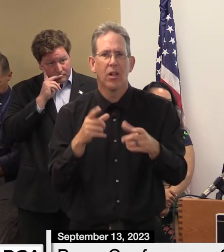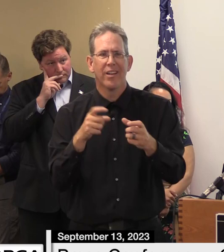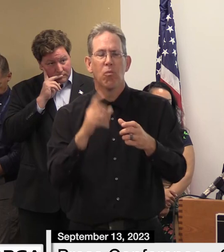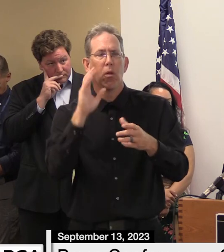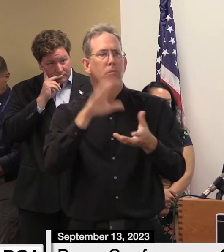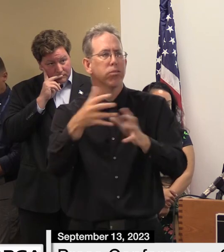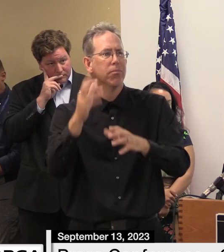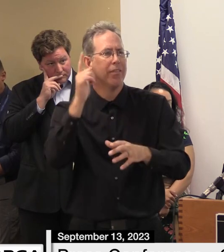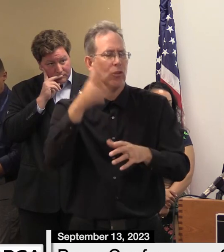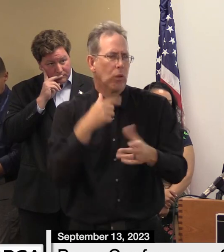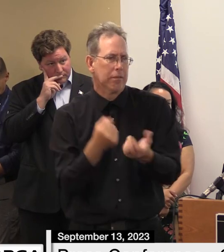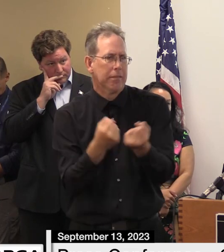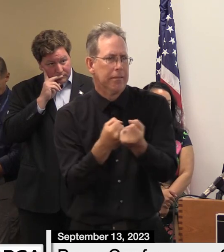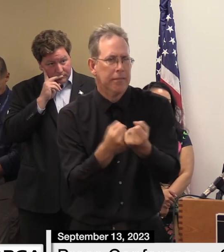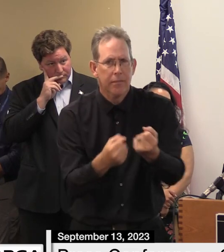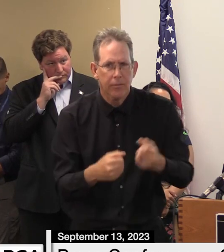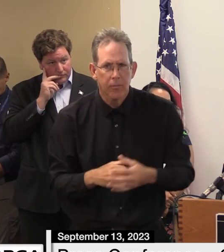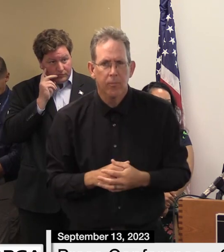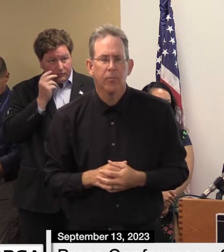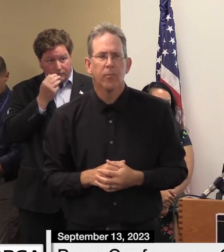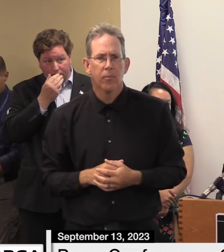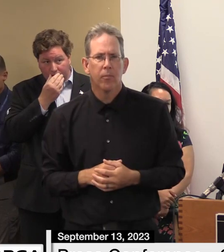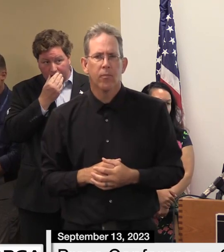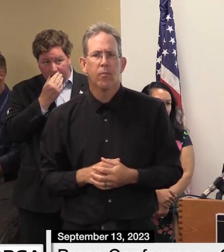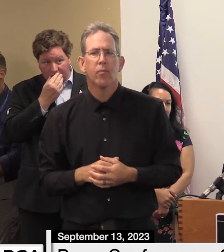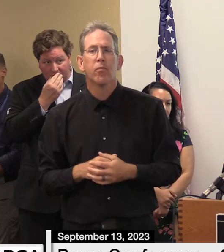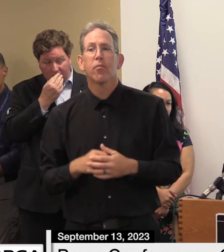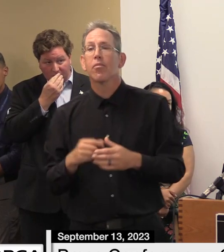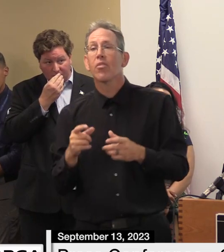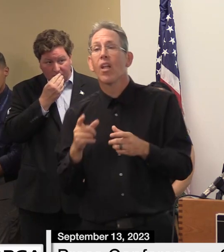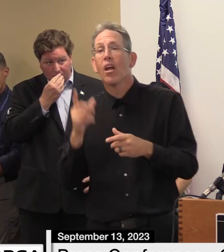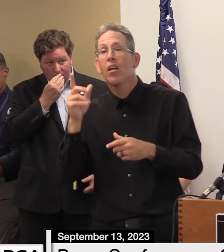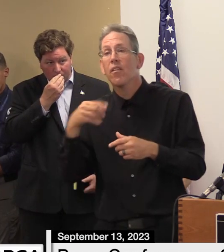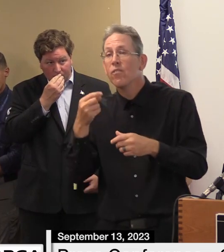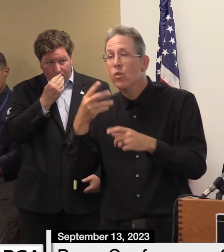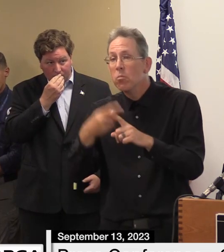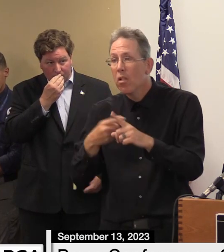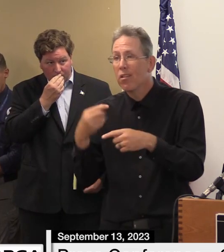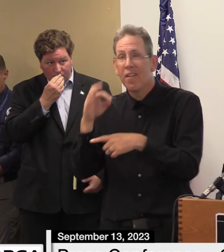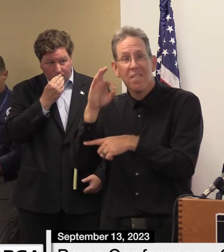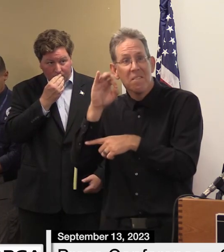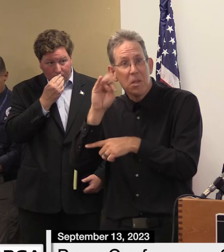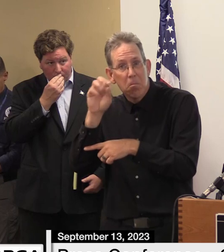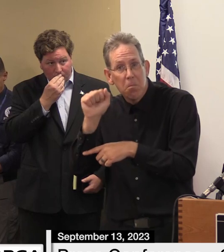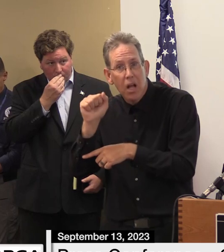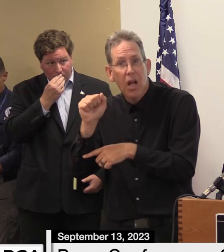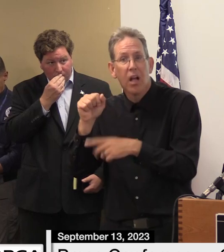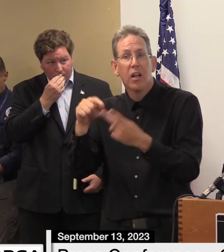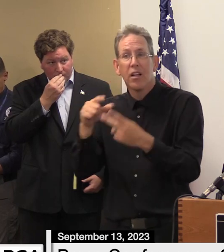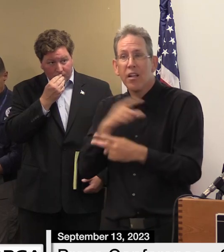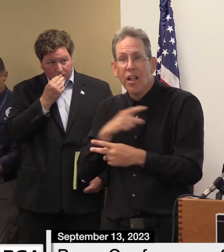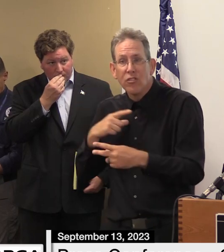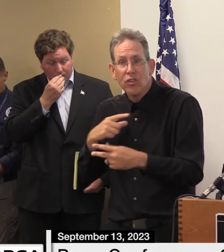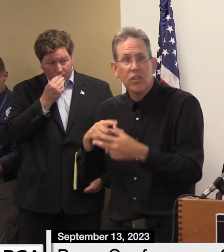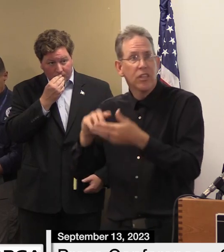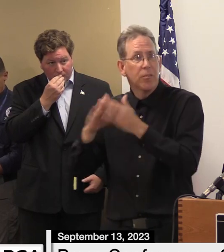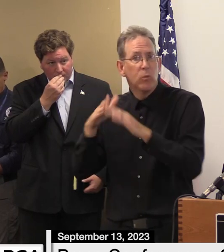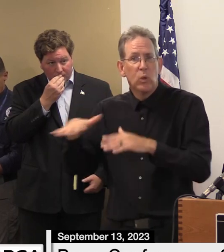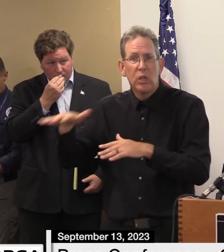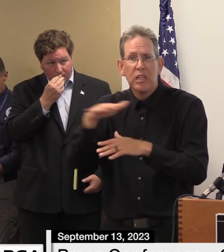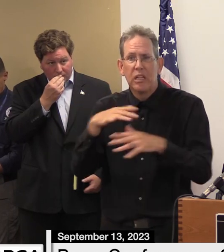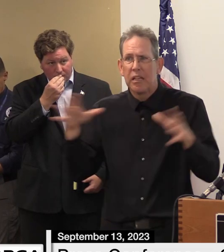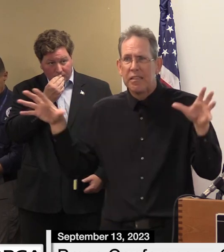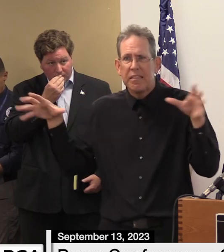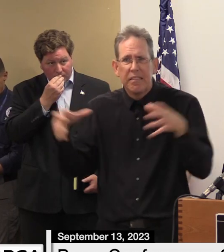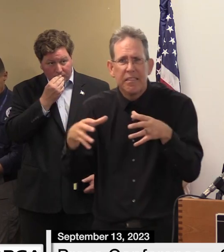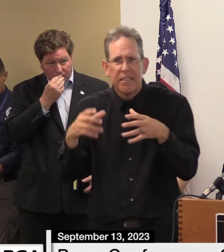have over the next few months, both with FEMA and legislators and communities, about how do we become more resilient?